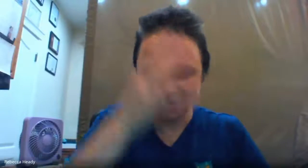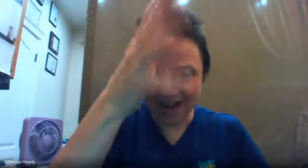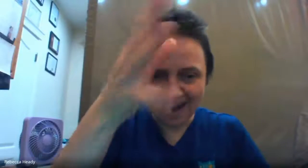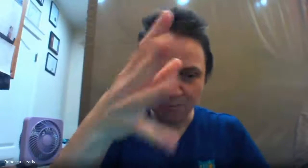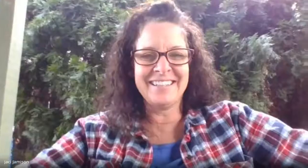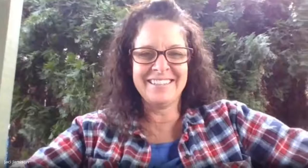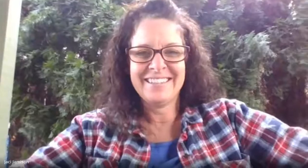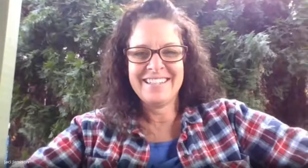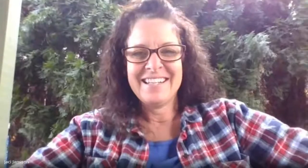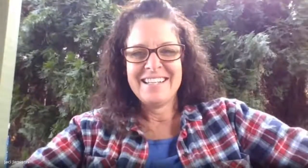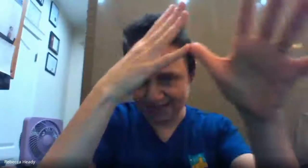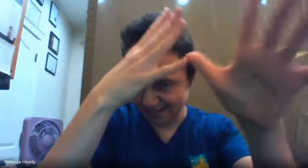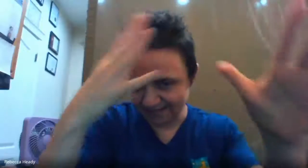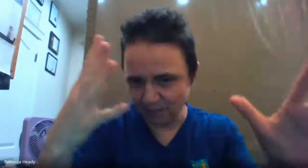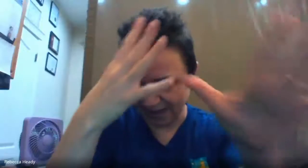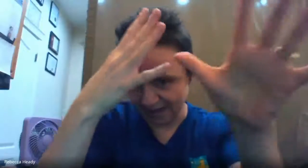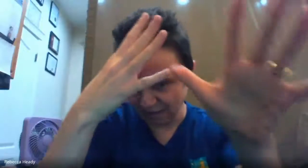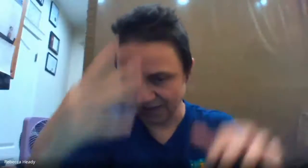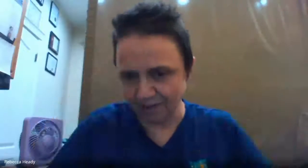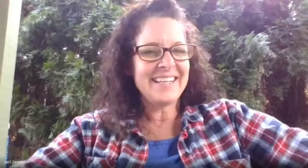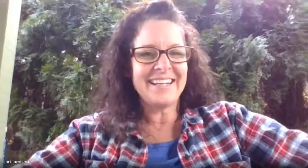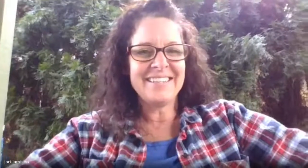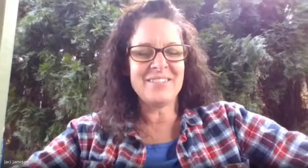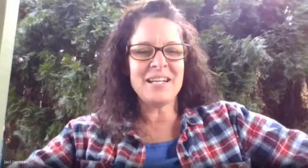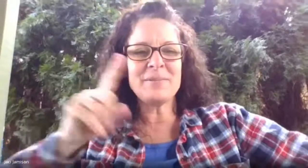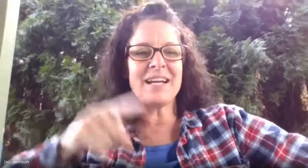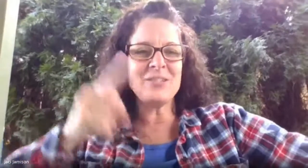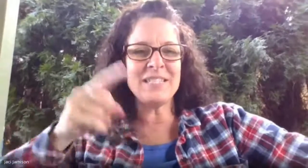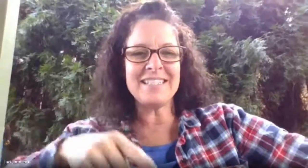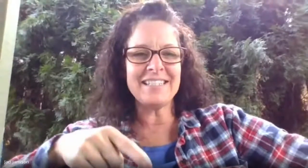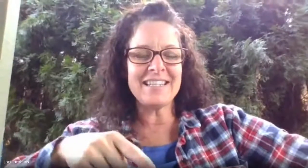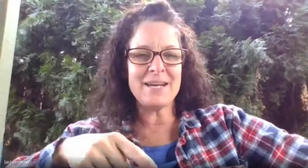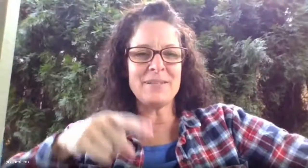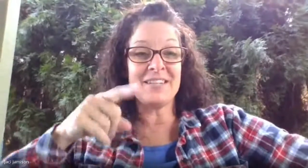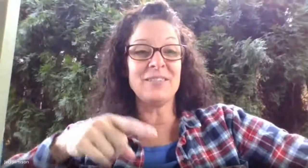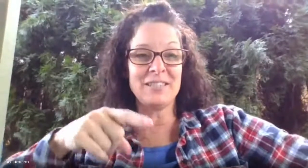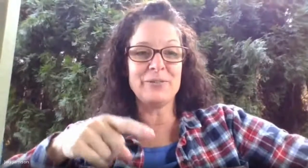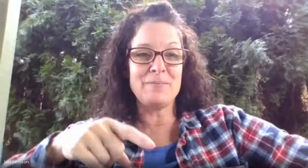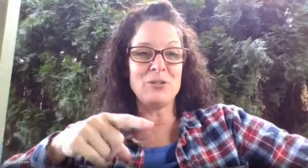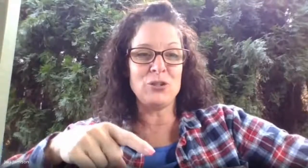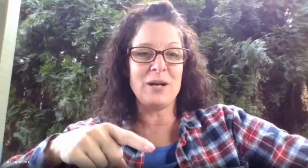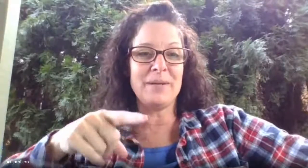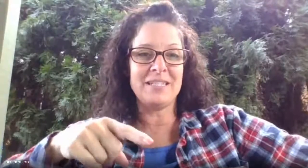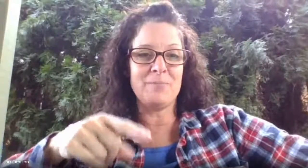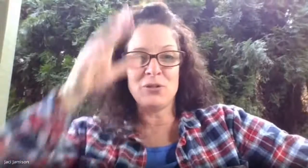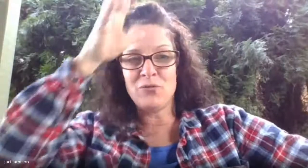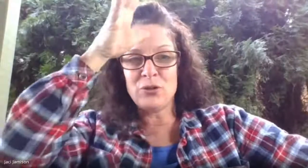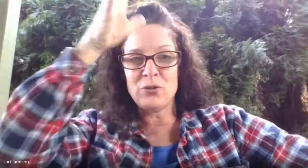bounce, or even double-handed. Yeah. So I'm glad you signed it like that, because I've literally been chewed out by a deaf person for doing the bounce